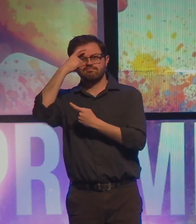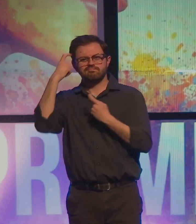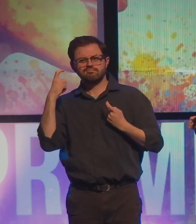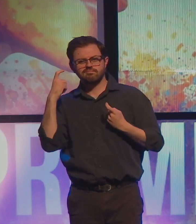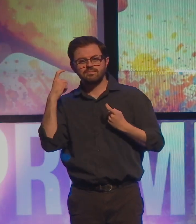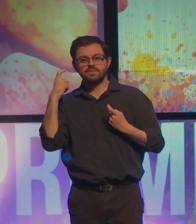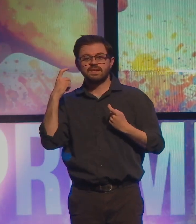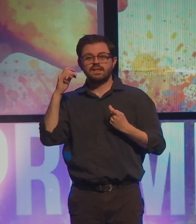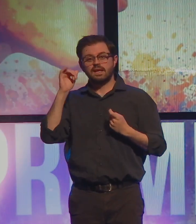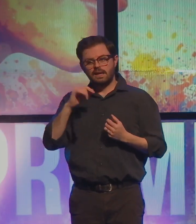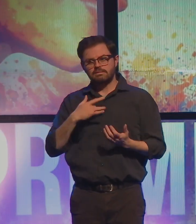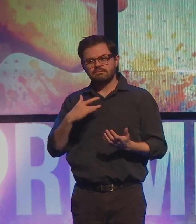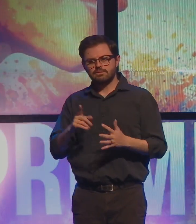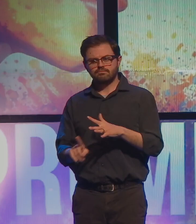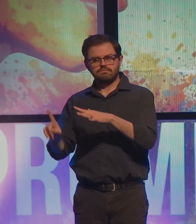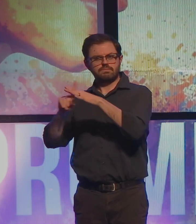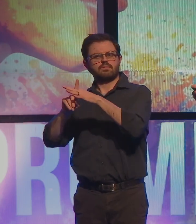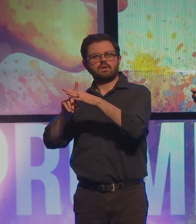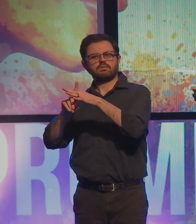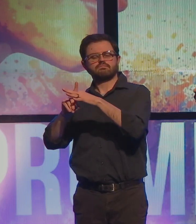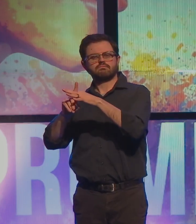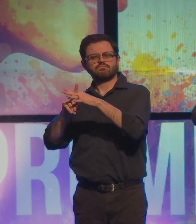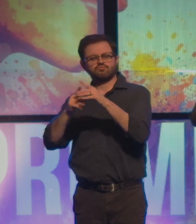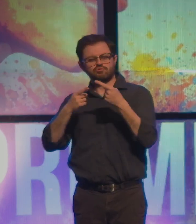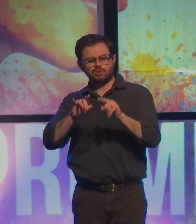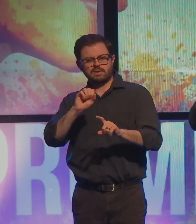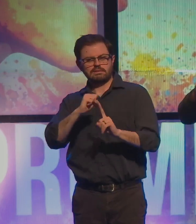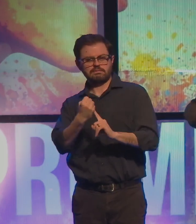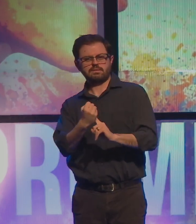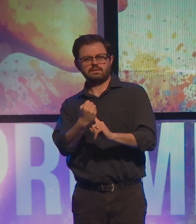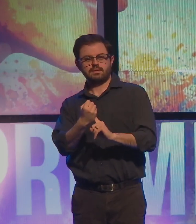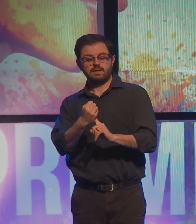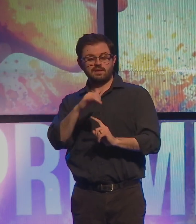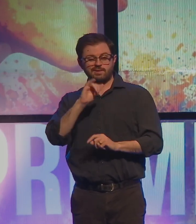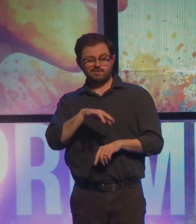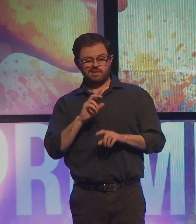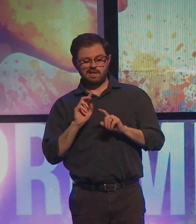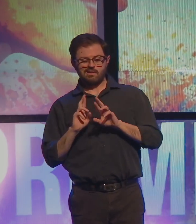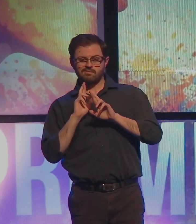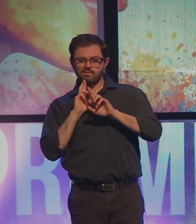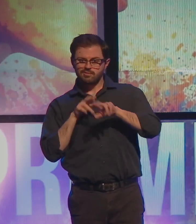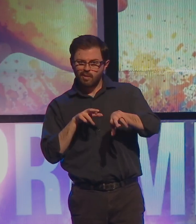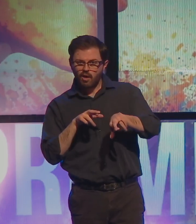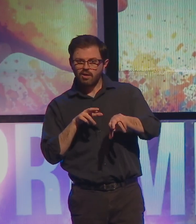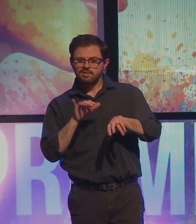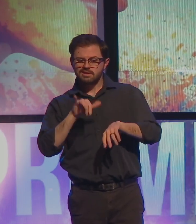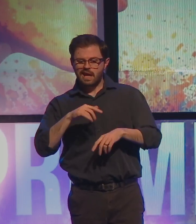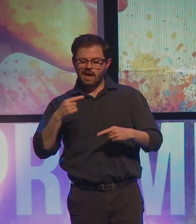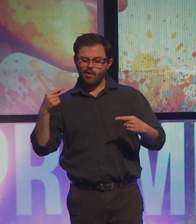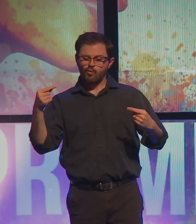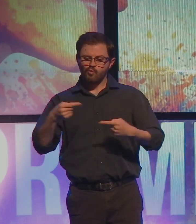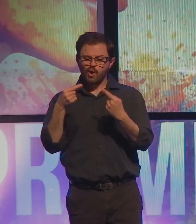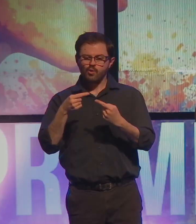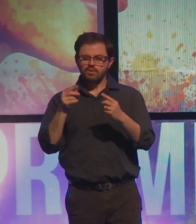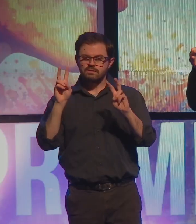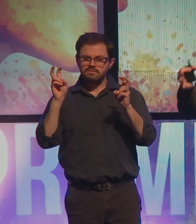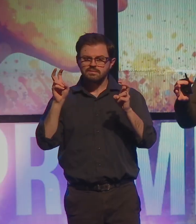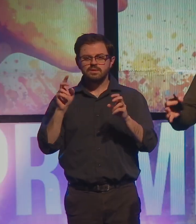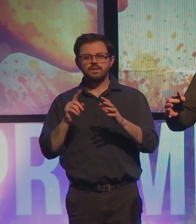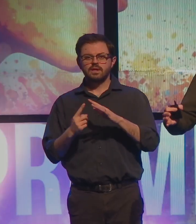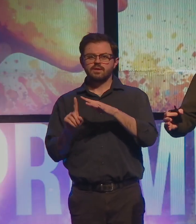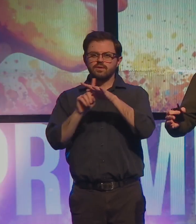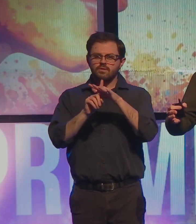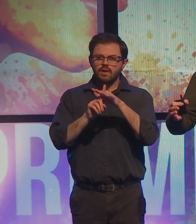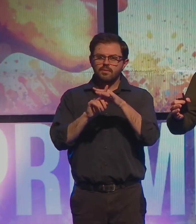up and makes an appearance. And those actions then, like that response, that wound that makes an appearance, it all of a sudden starts wounding